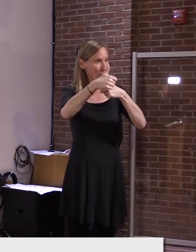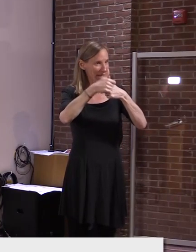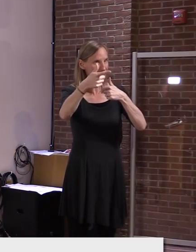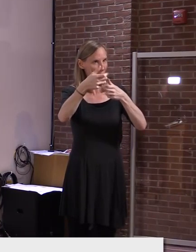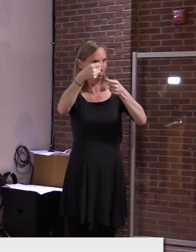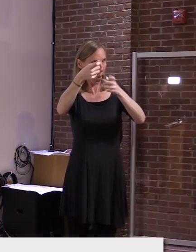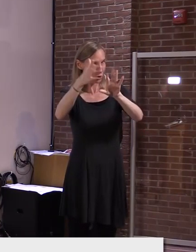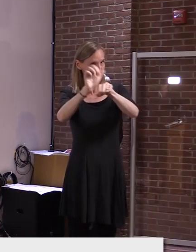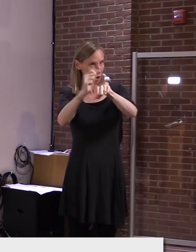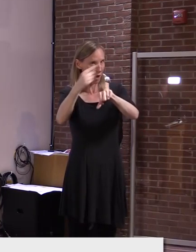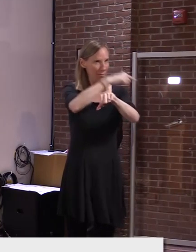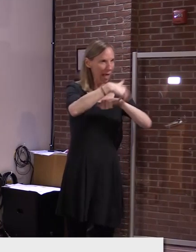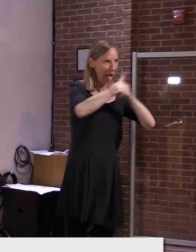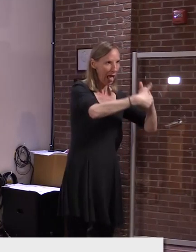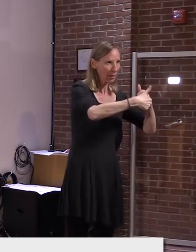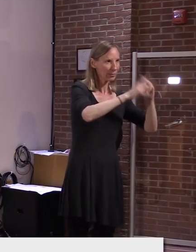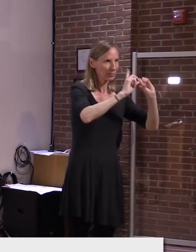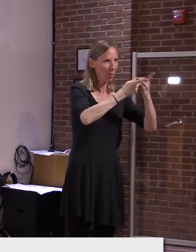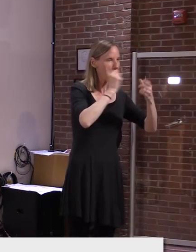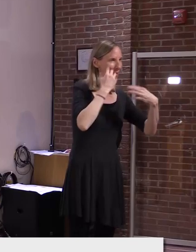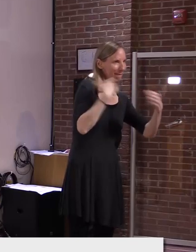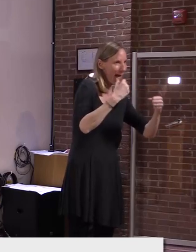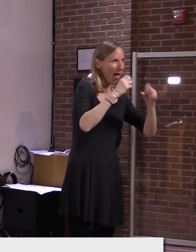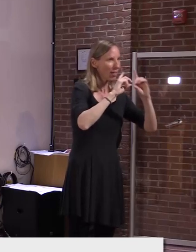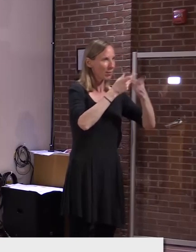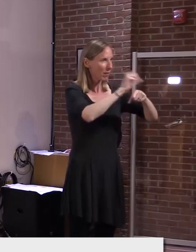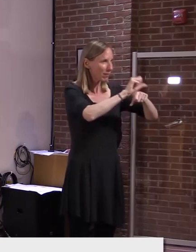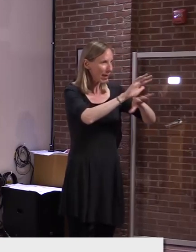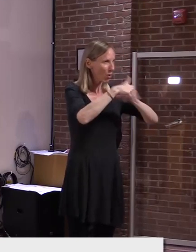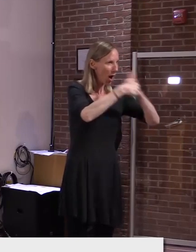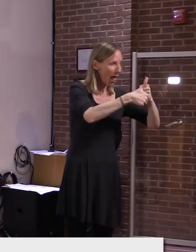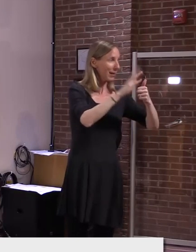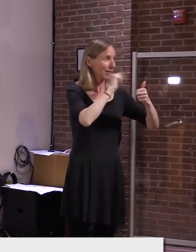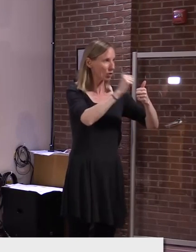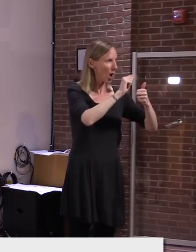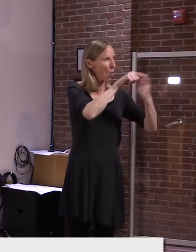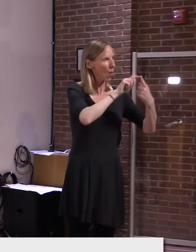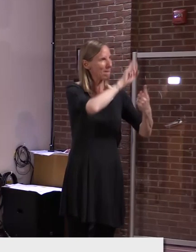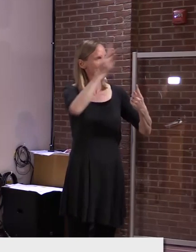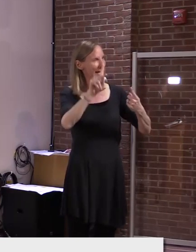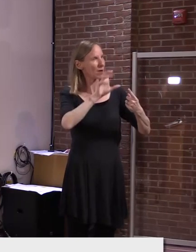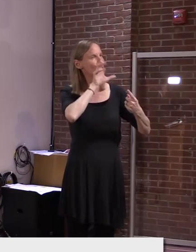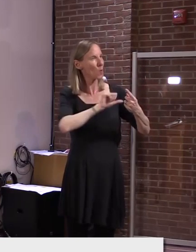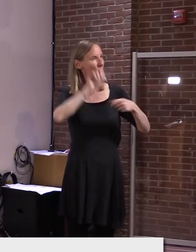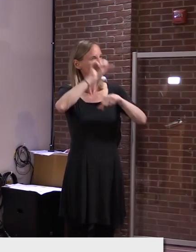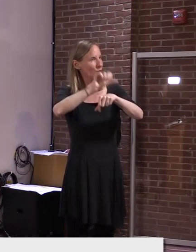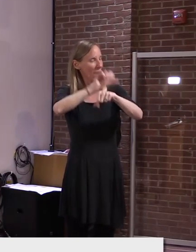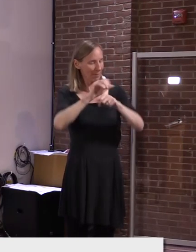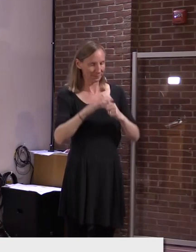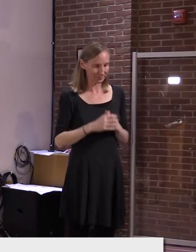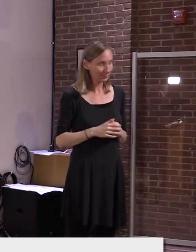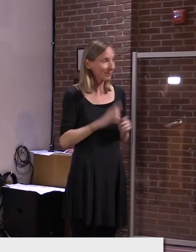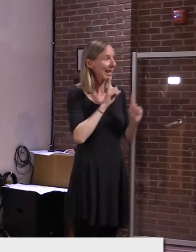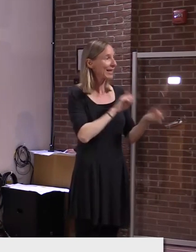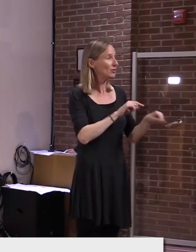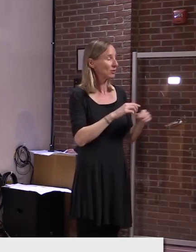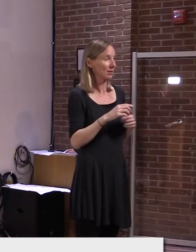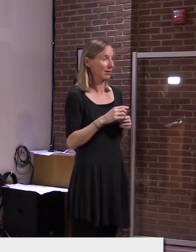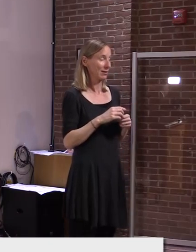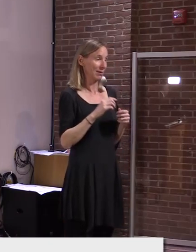where they should be? Or And when will they be if they're not? I wouldn't say they're all back. In